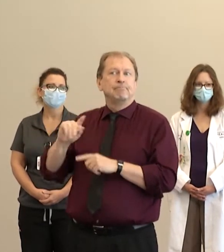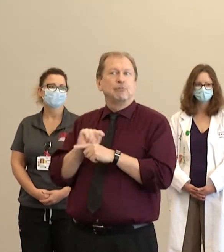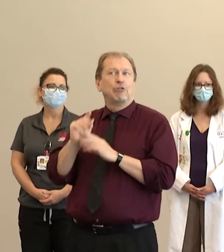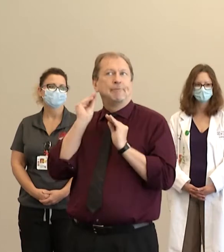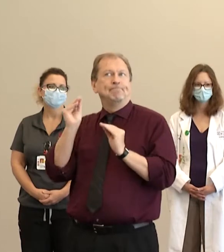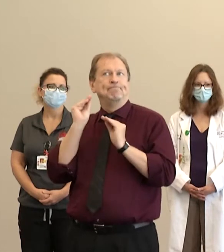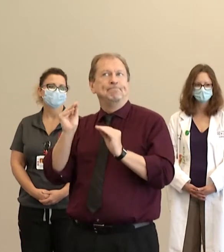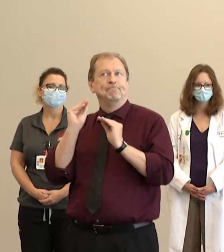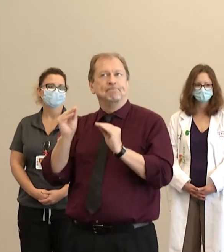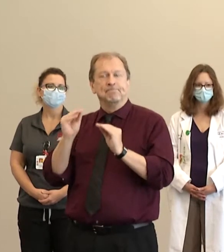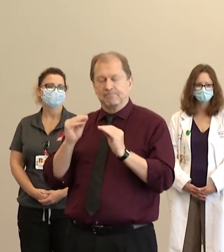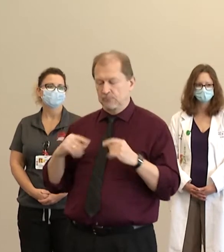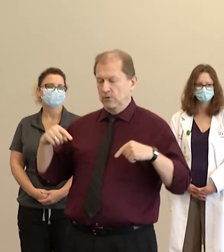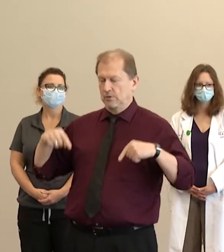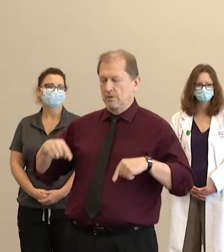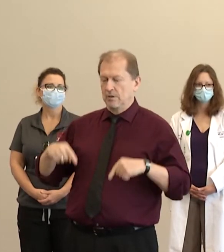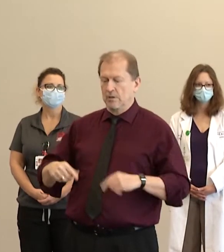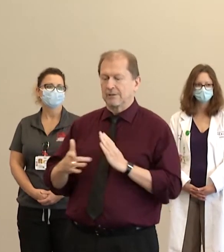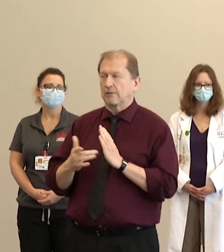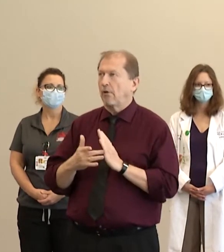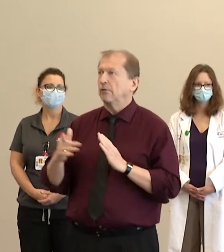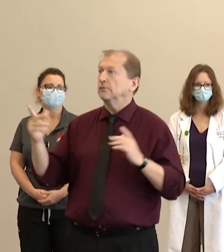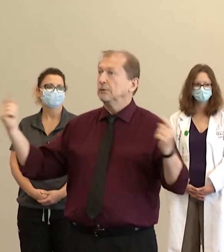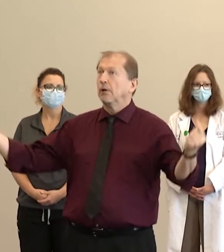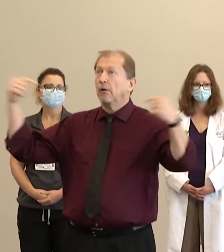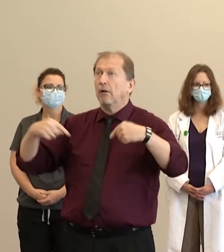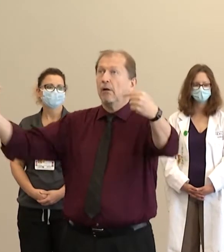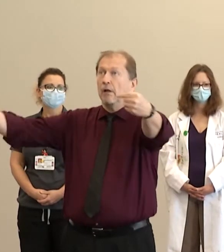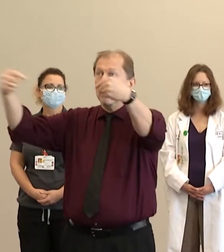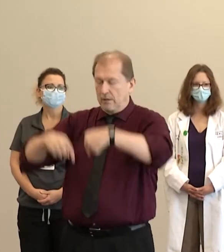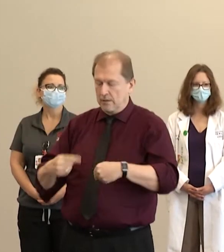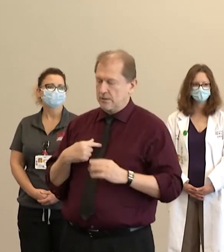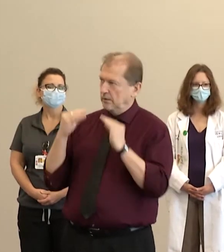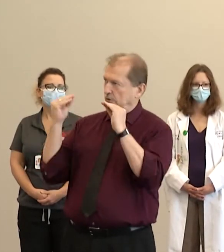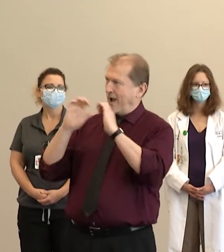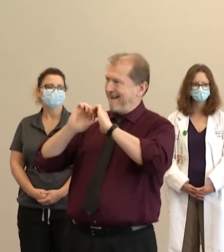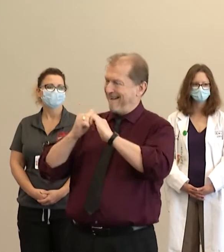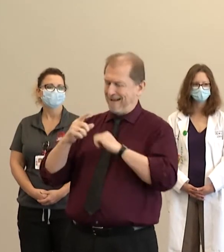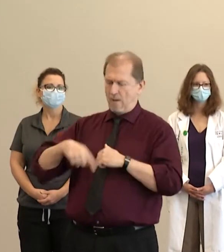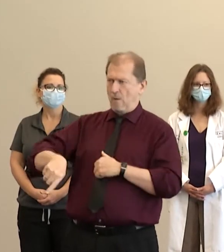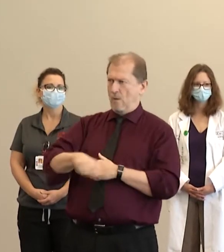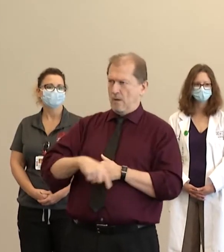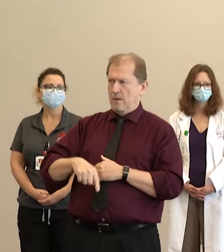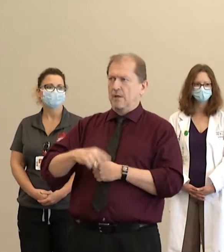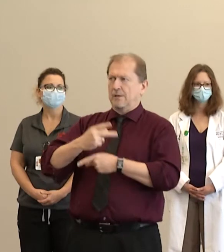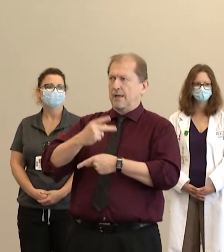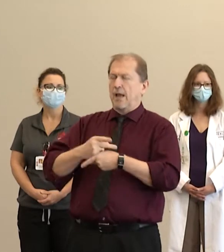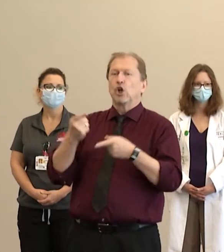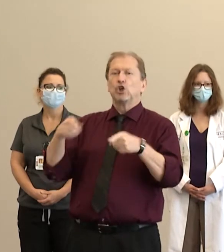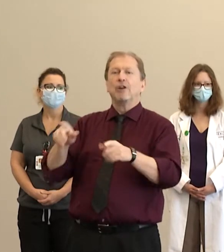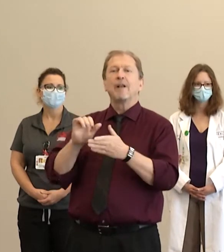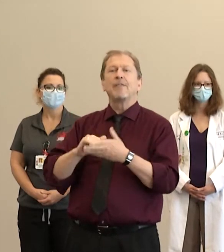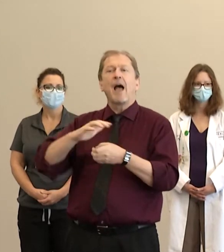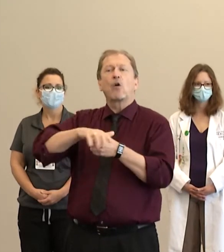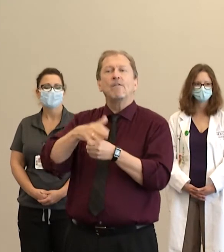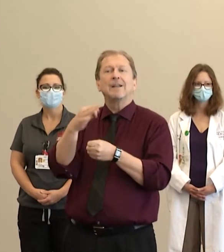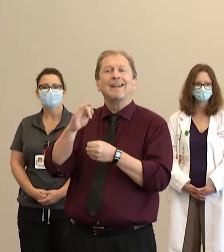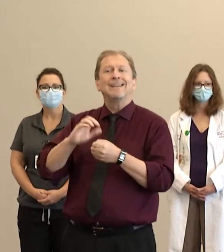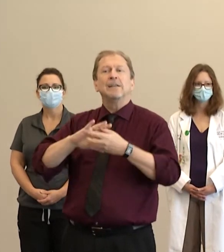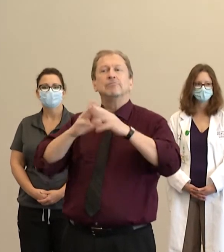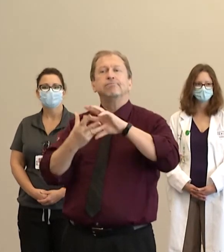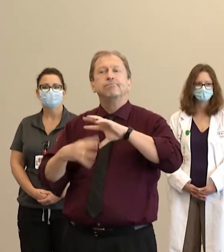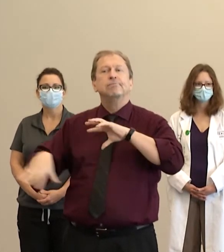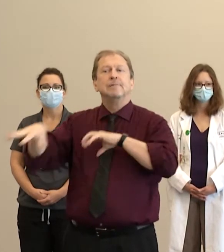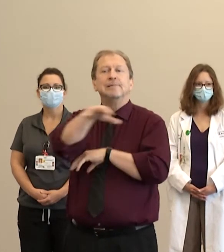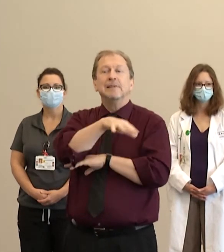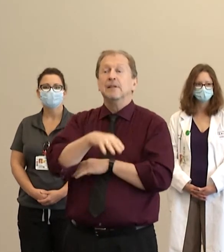specific training that has become vital during this pandemic. We are now also trying to make sure that staff who must work in our